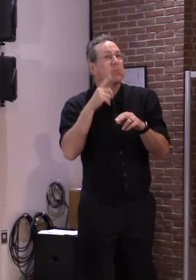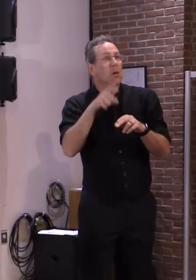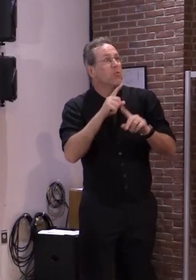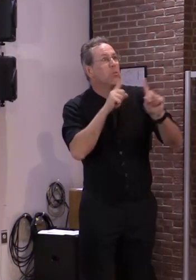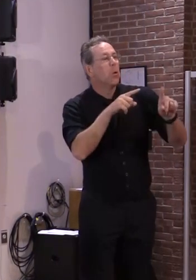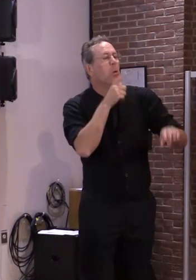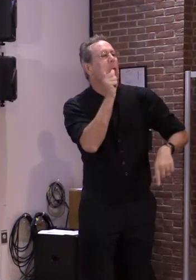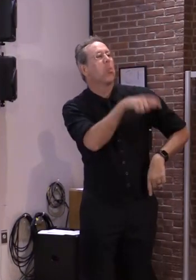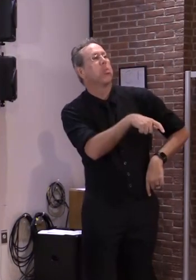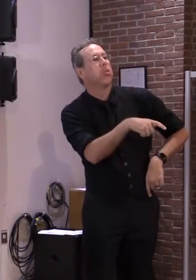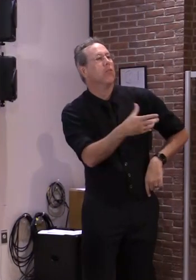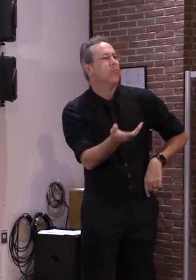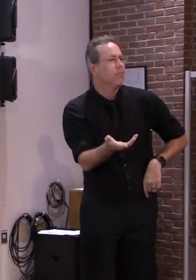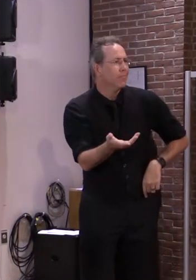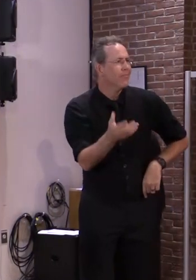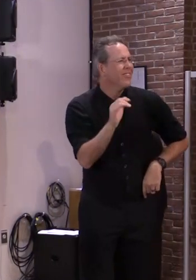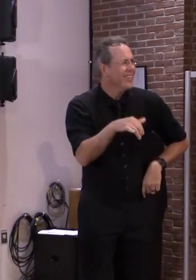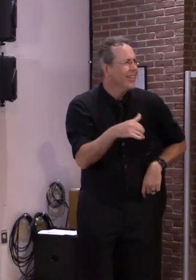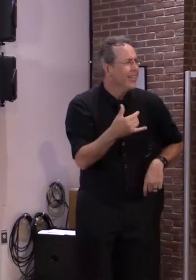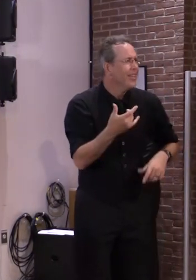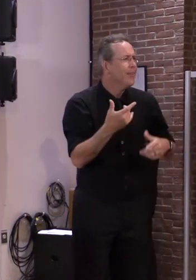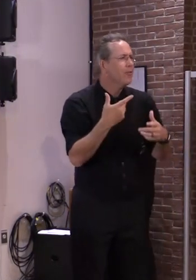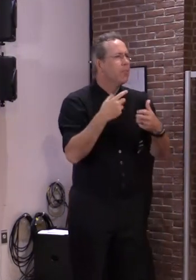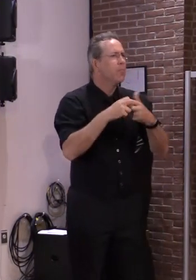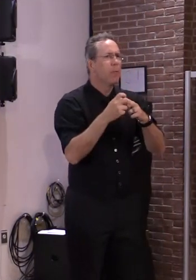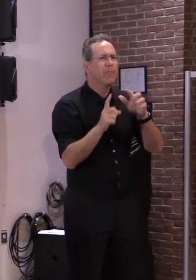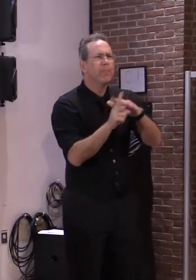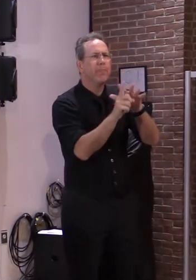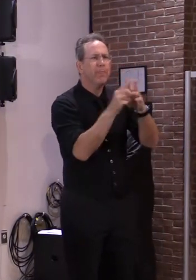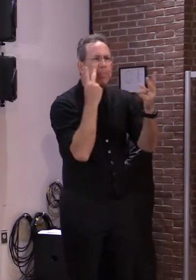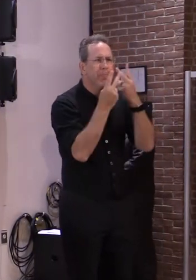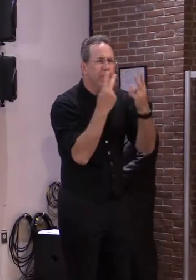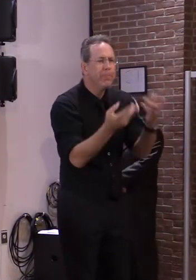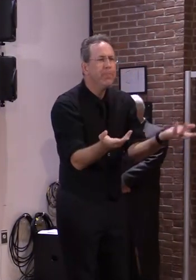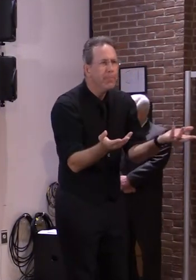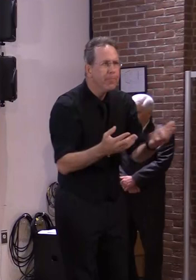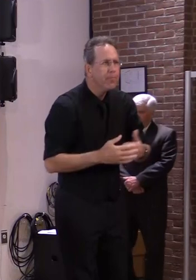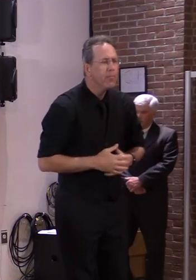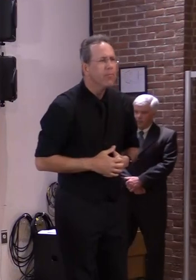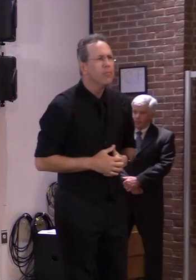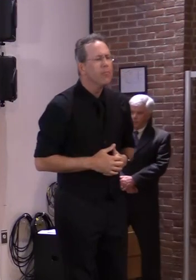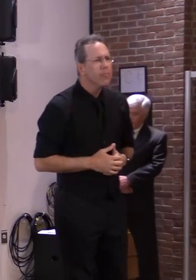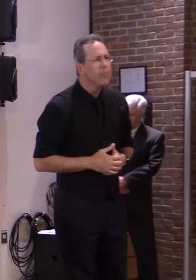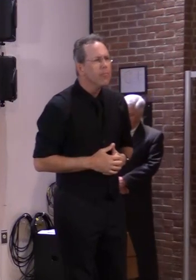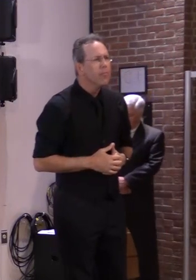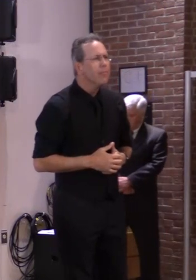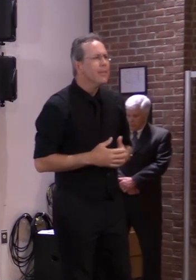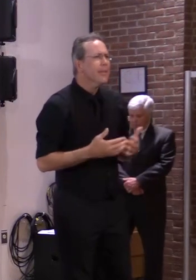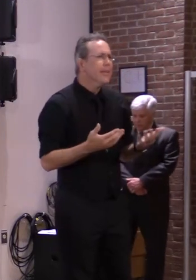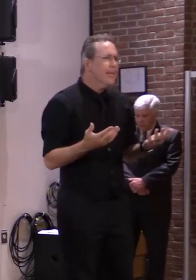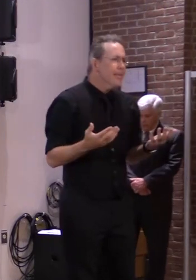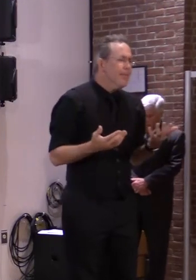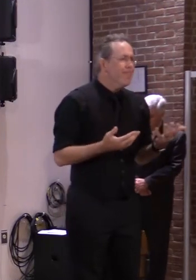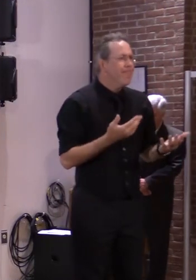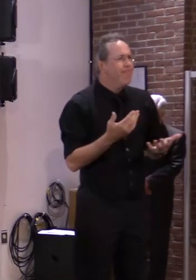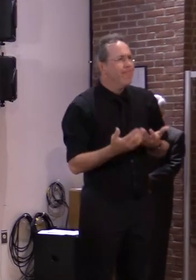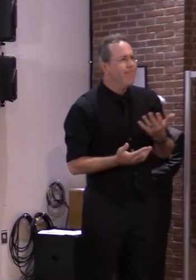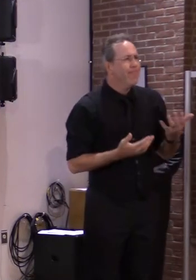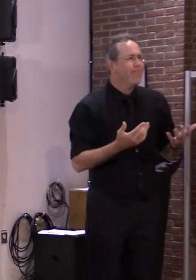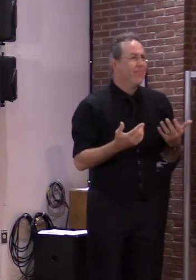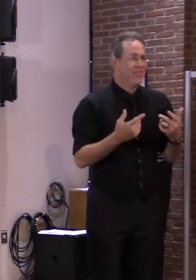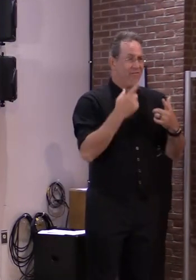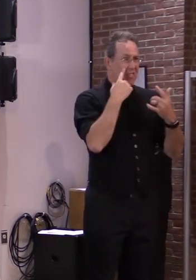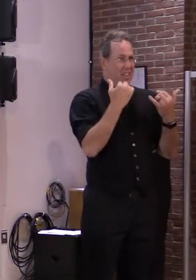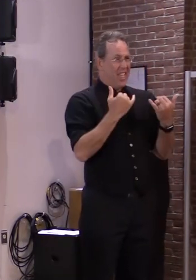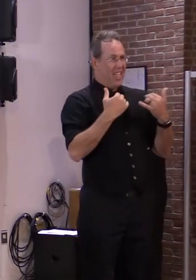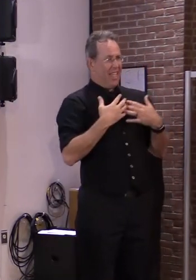problematic. I think that there are a number of people who do as well. But It's up to me, I guess, at this point,